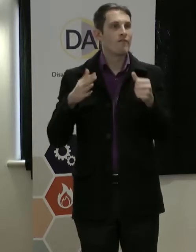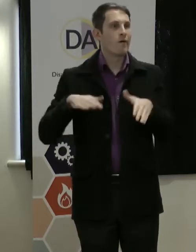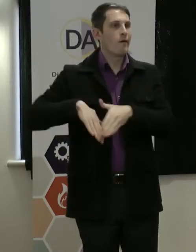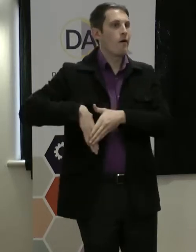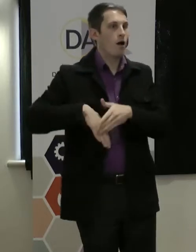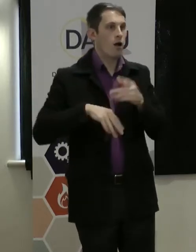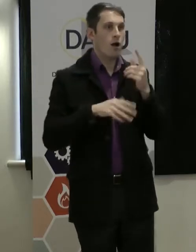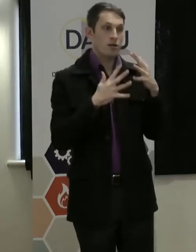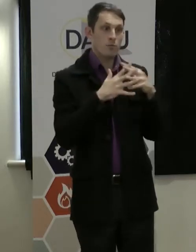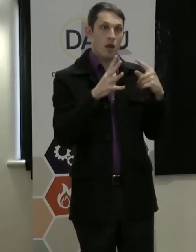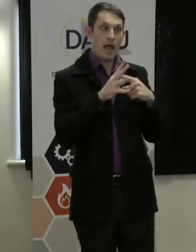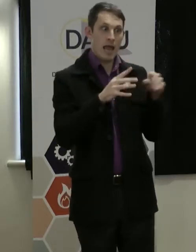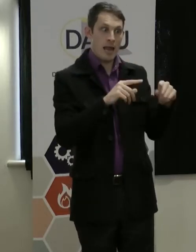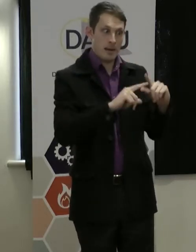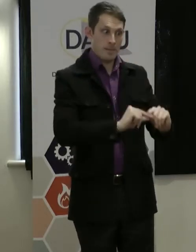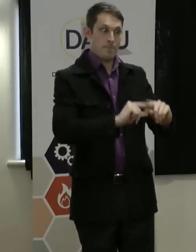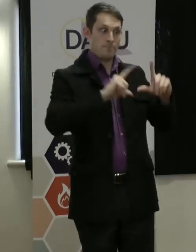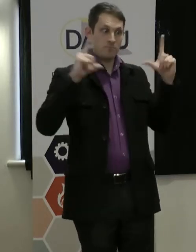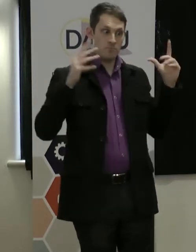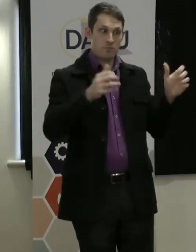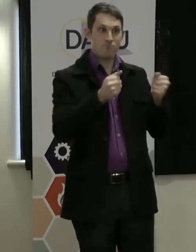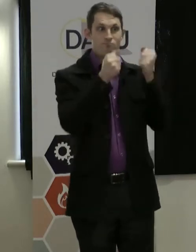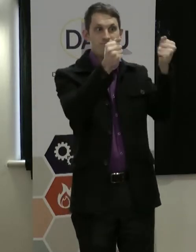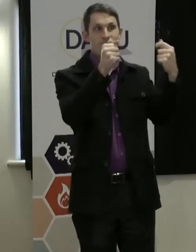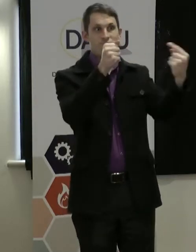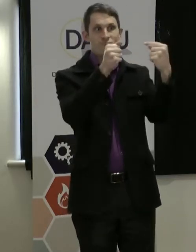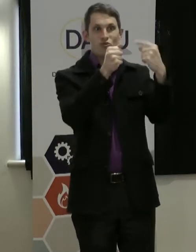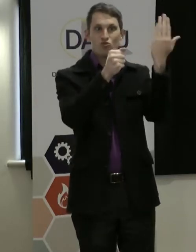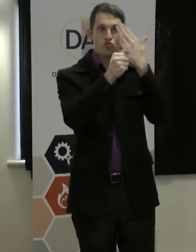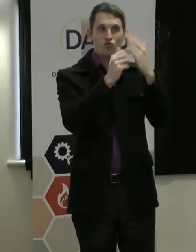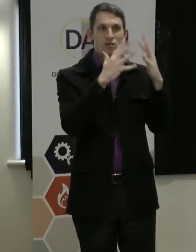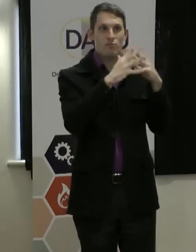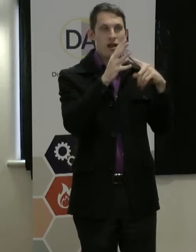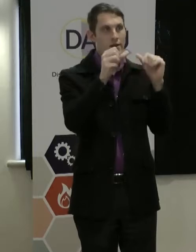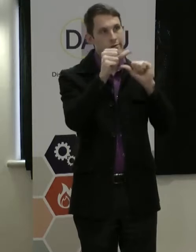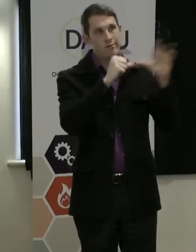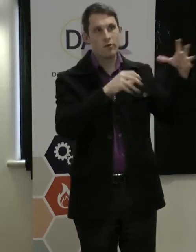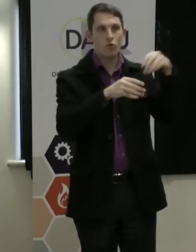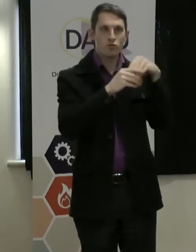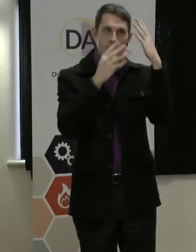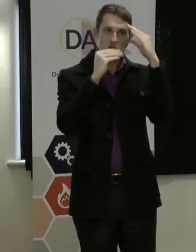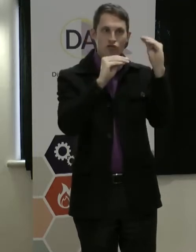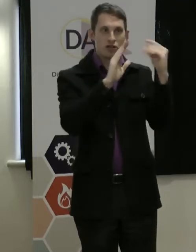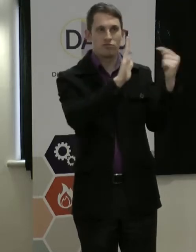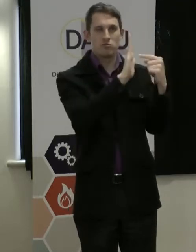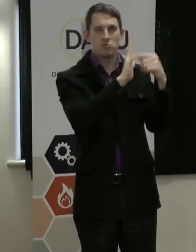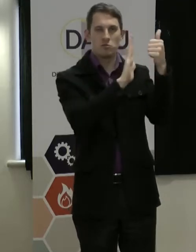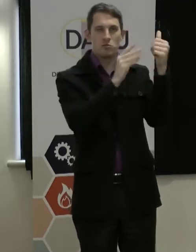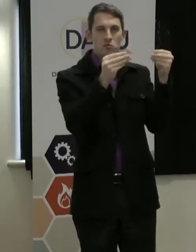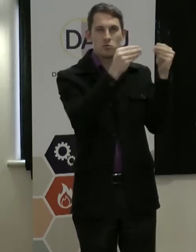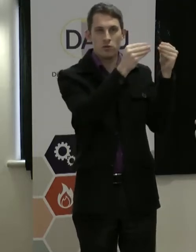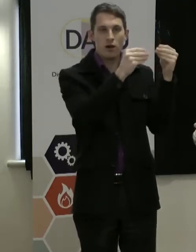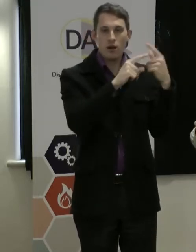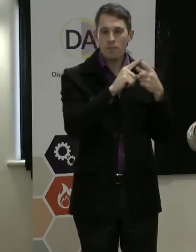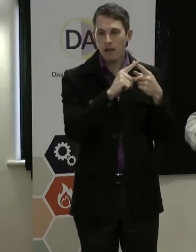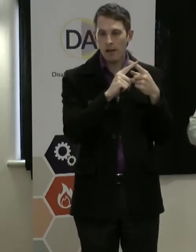Western Australia. You know, it's this great school doing this really inclusive education stuff. And we've got this great